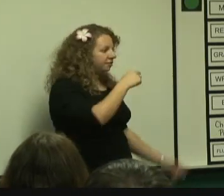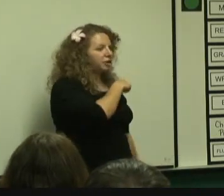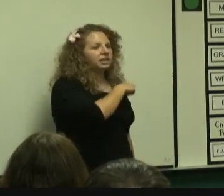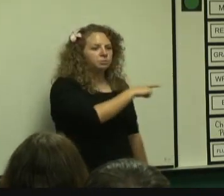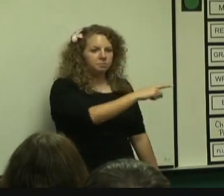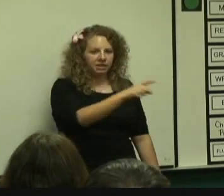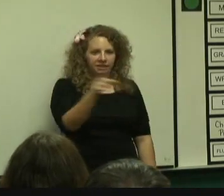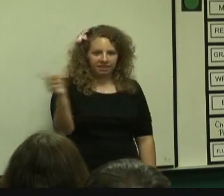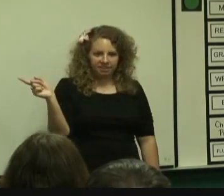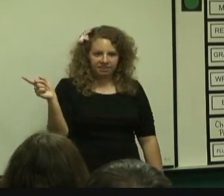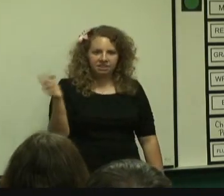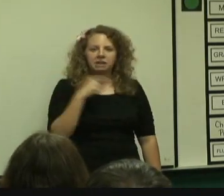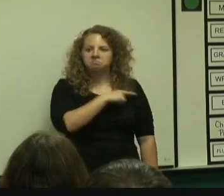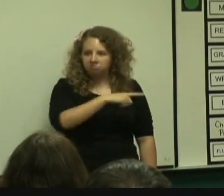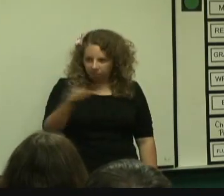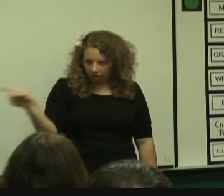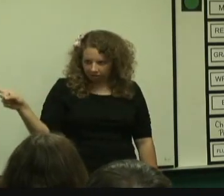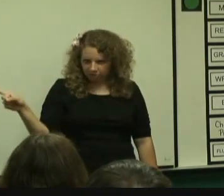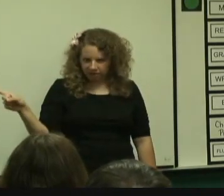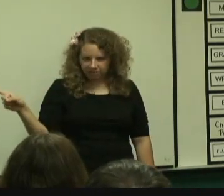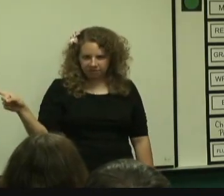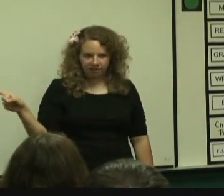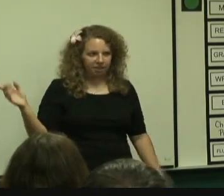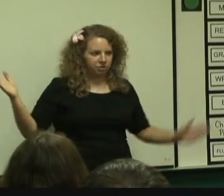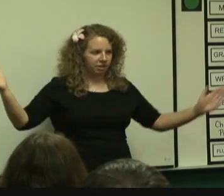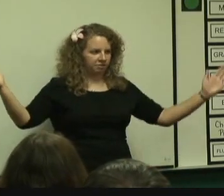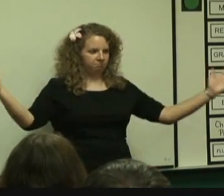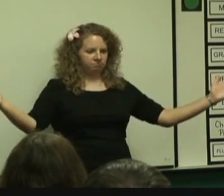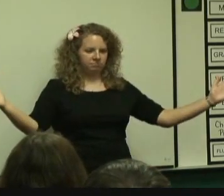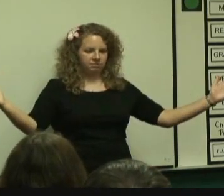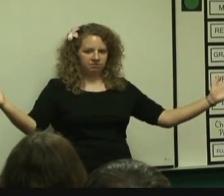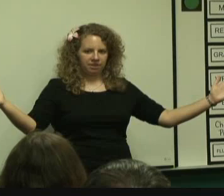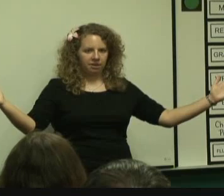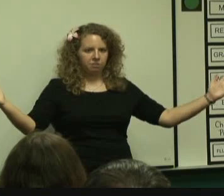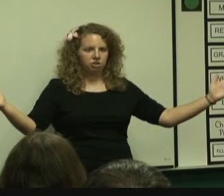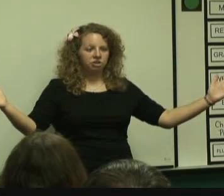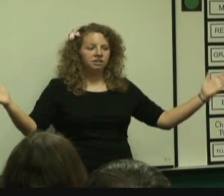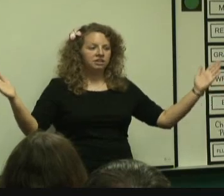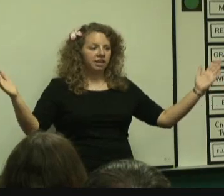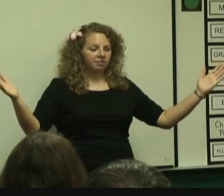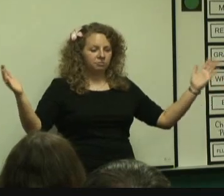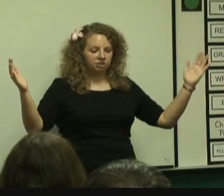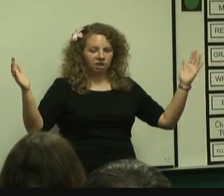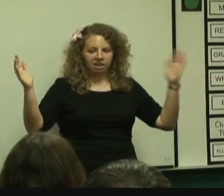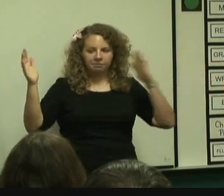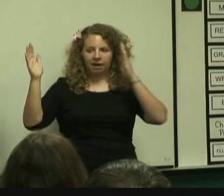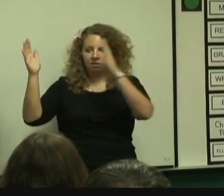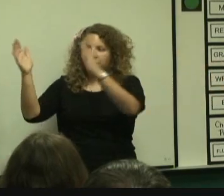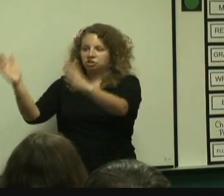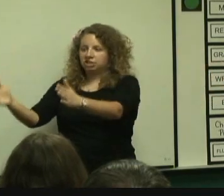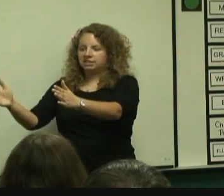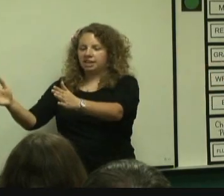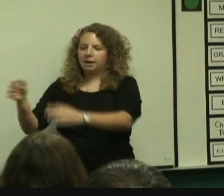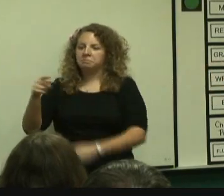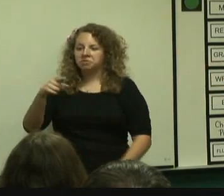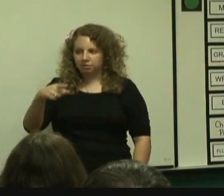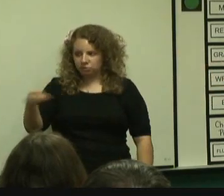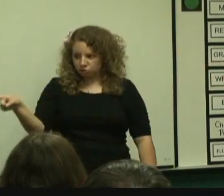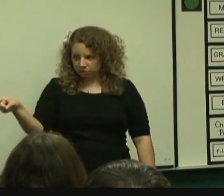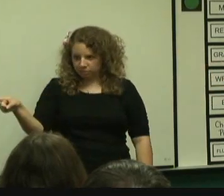of you guys would be like this, like all of you guys. Okay, so like that much. Yeah, if I'm just talking about just them, then I'm just going to